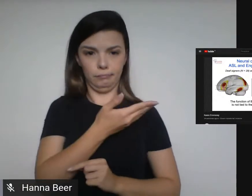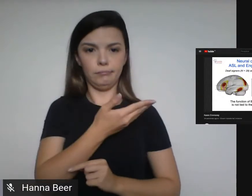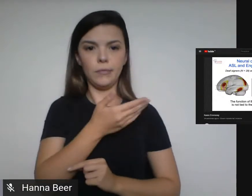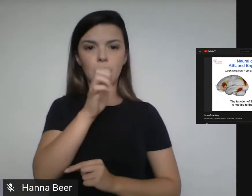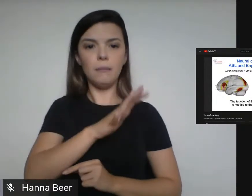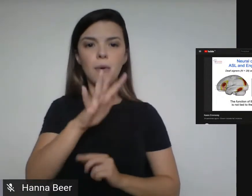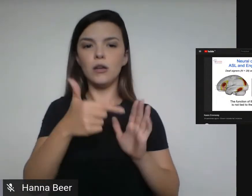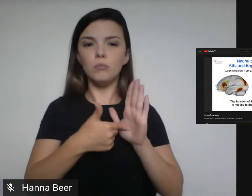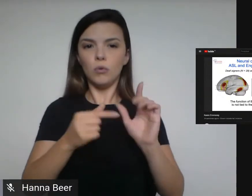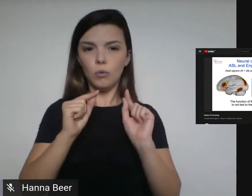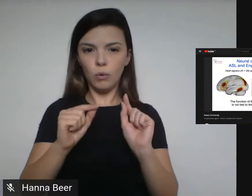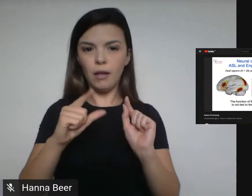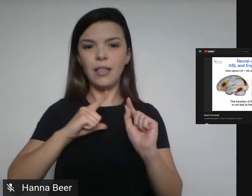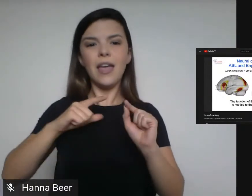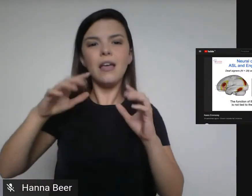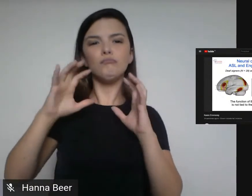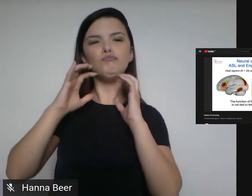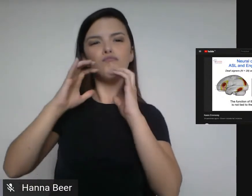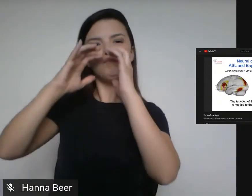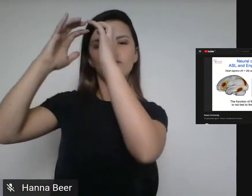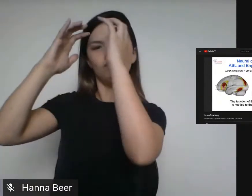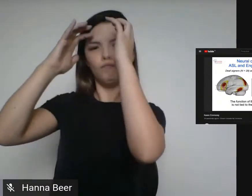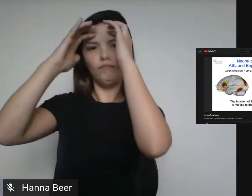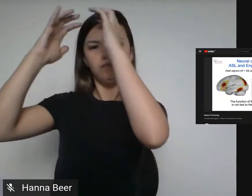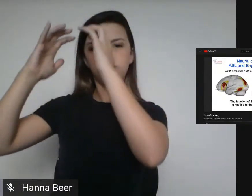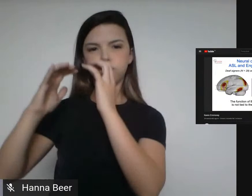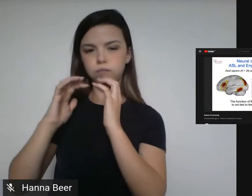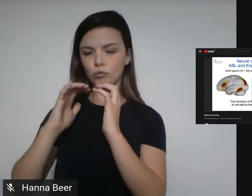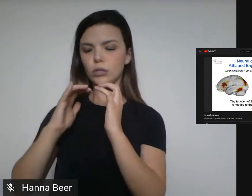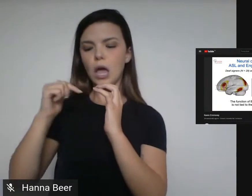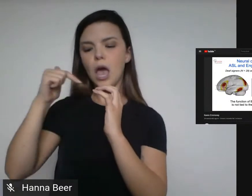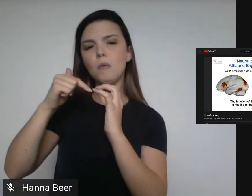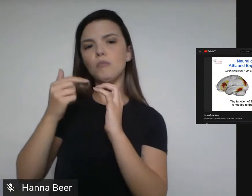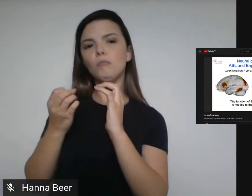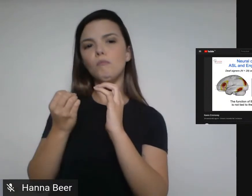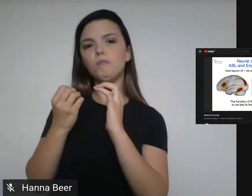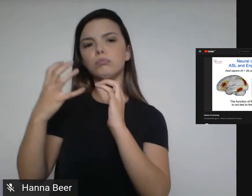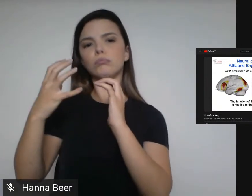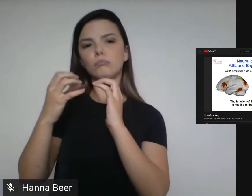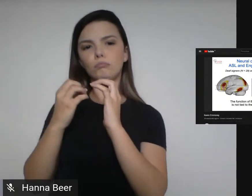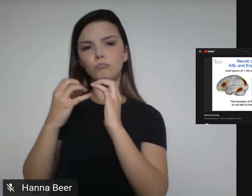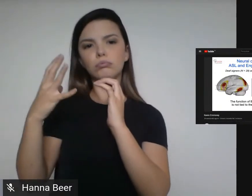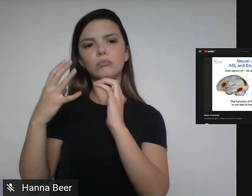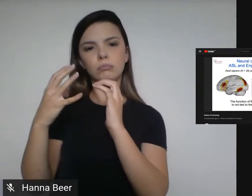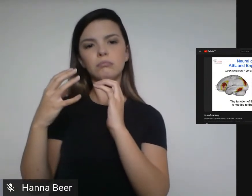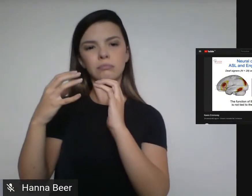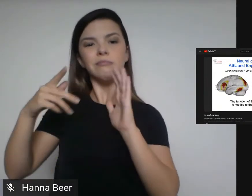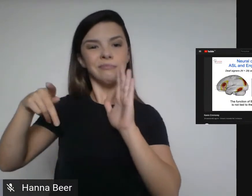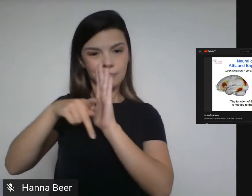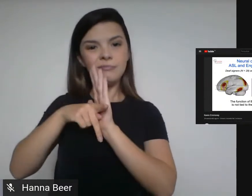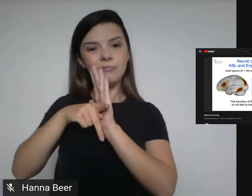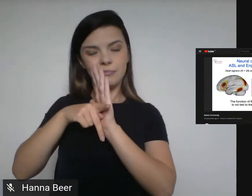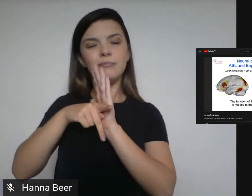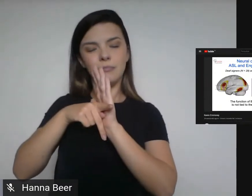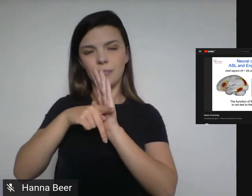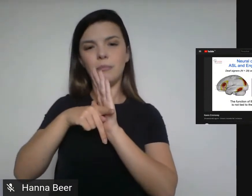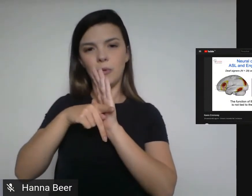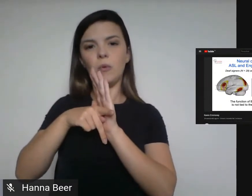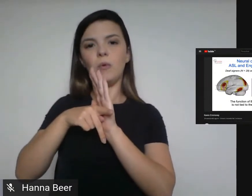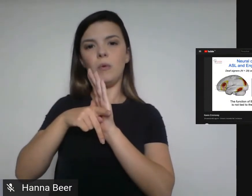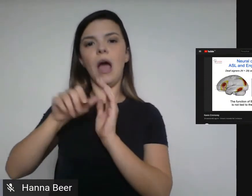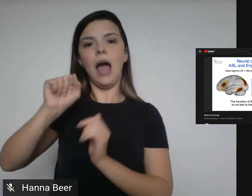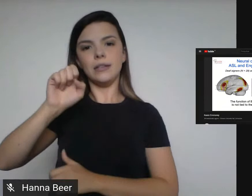both spoken word production and ASL sign production. So what this means is the function of this region is not